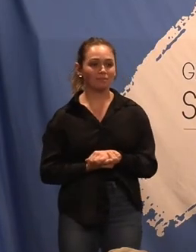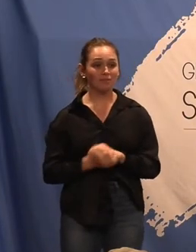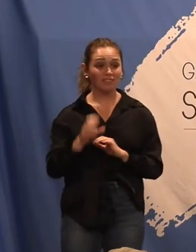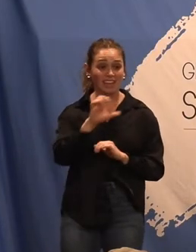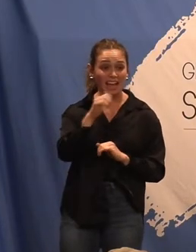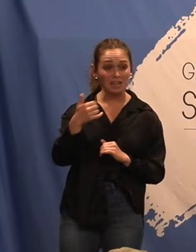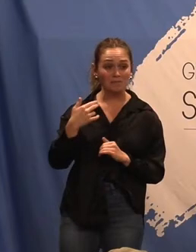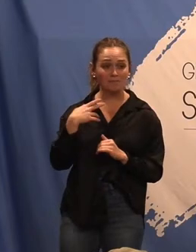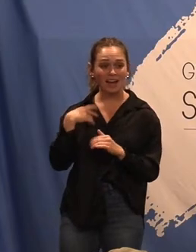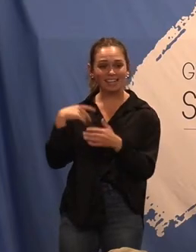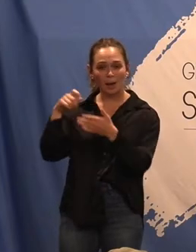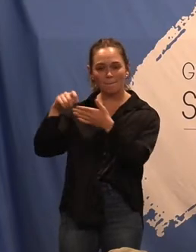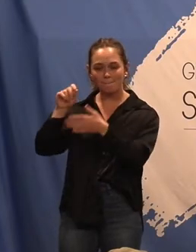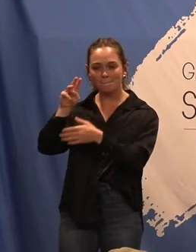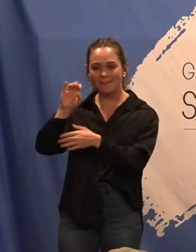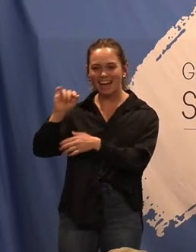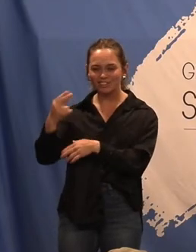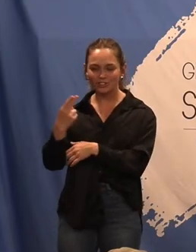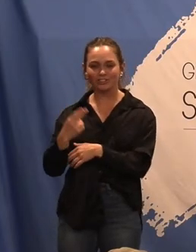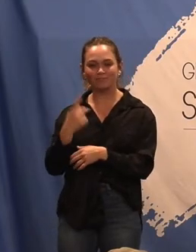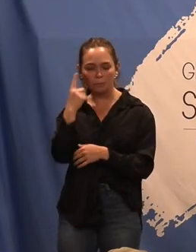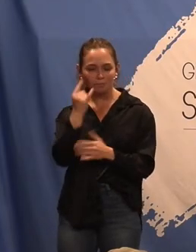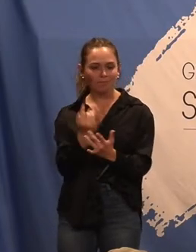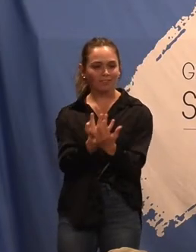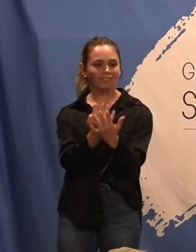Anybody got a match?